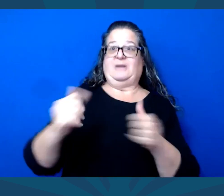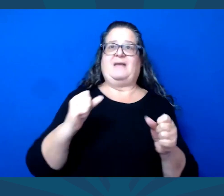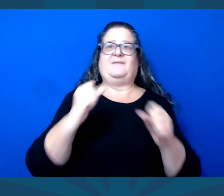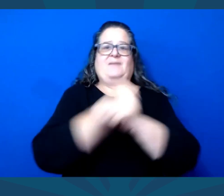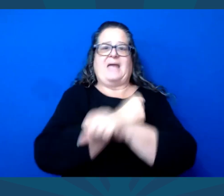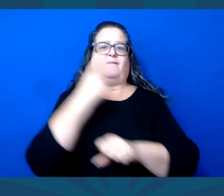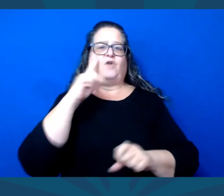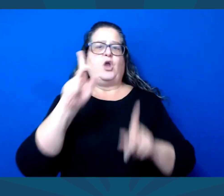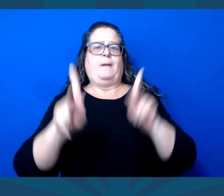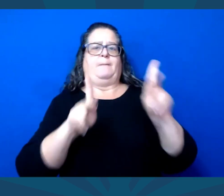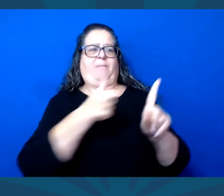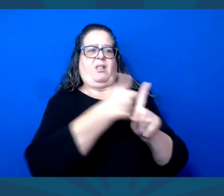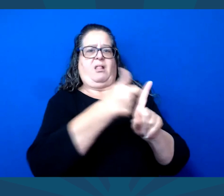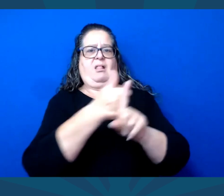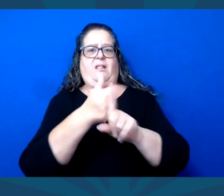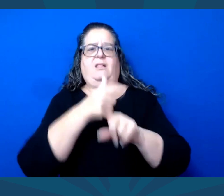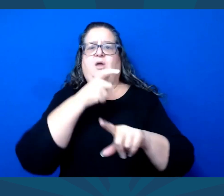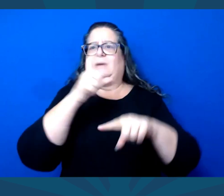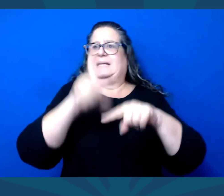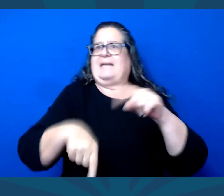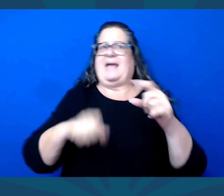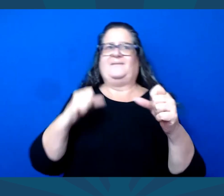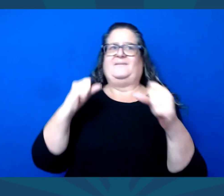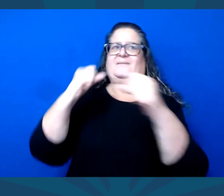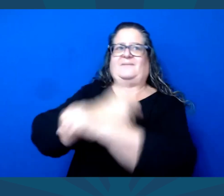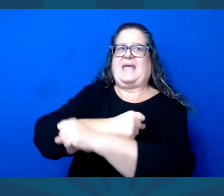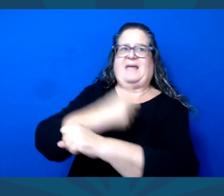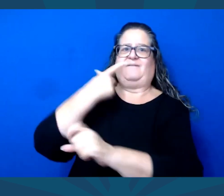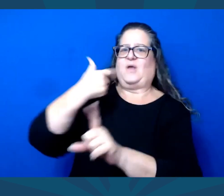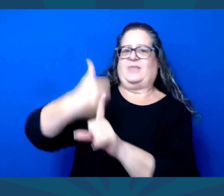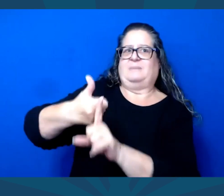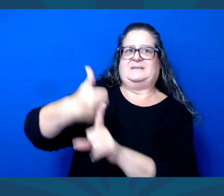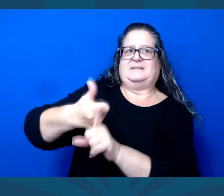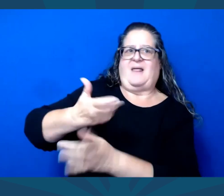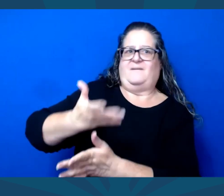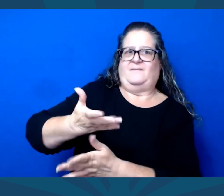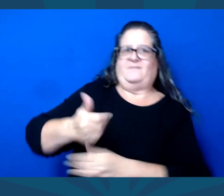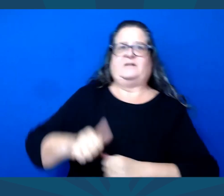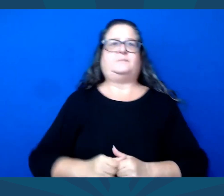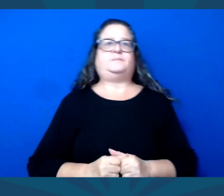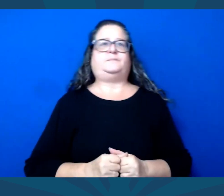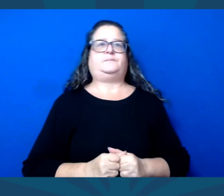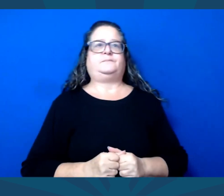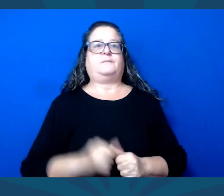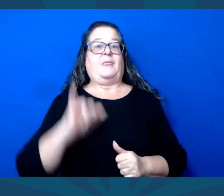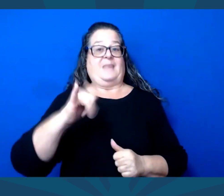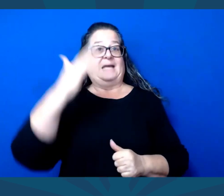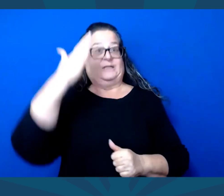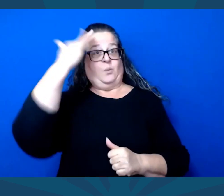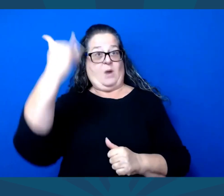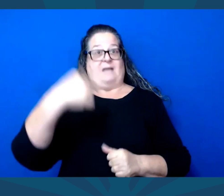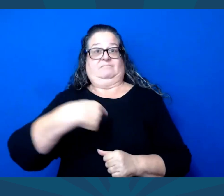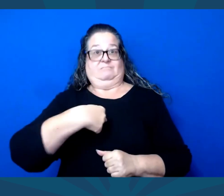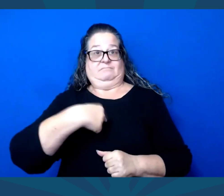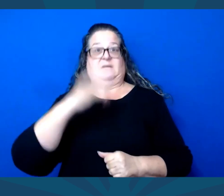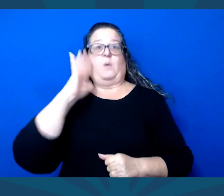cooperate with those who don't hesitate in diluting the value of liberty.